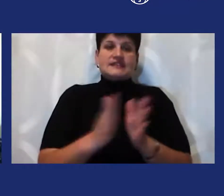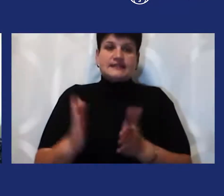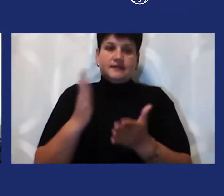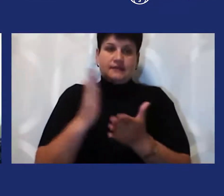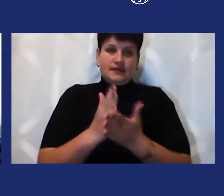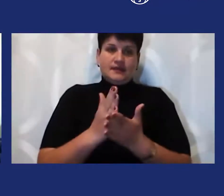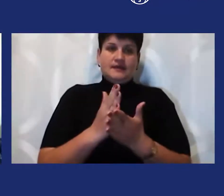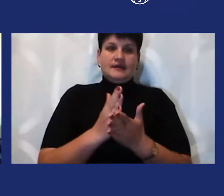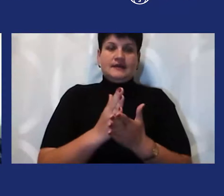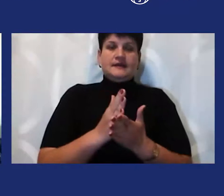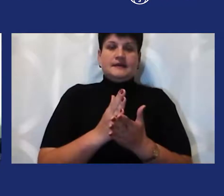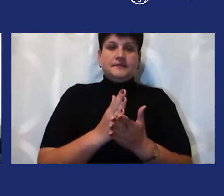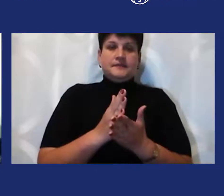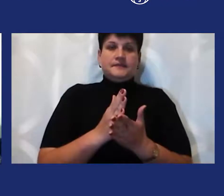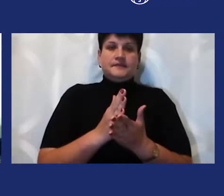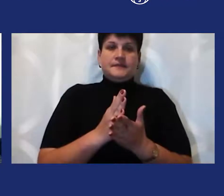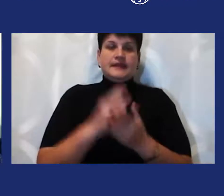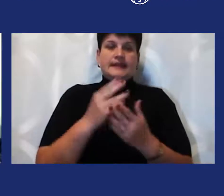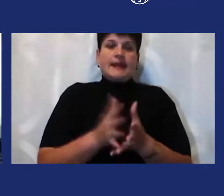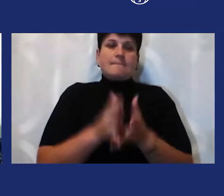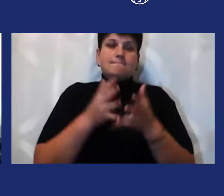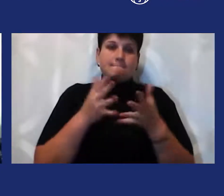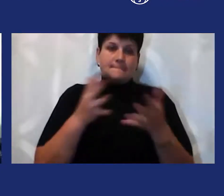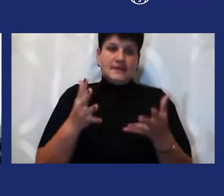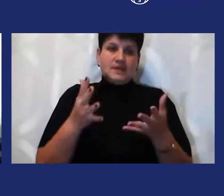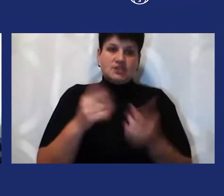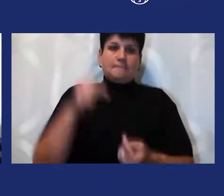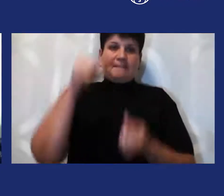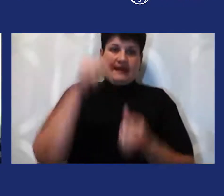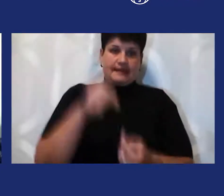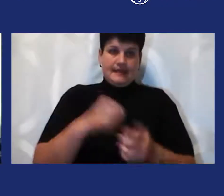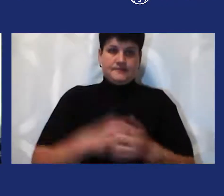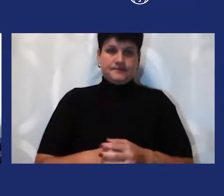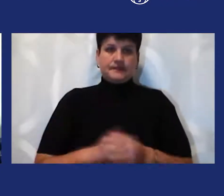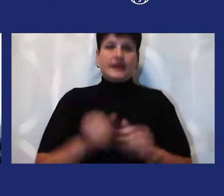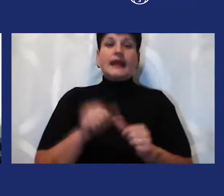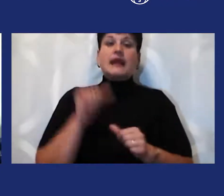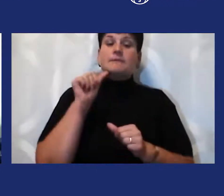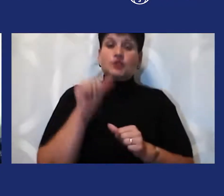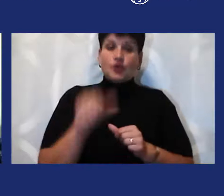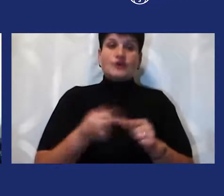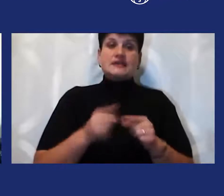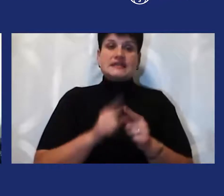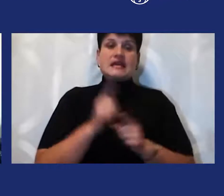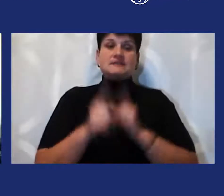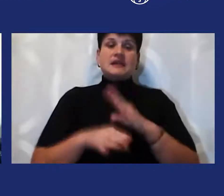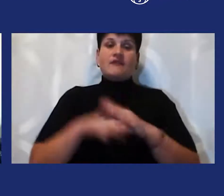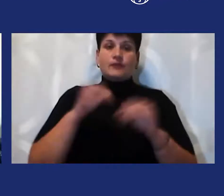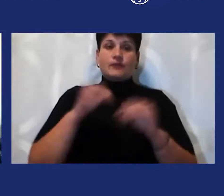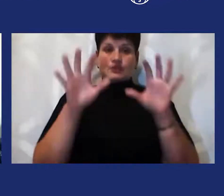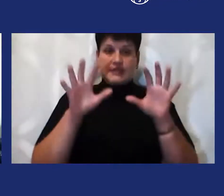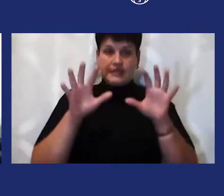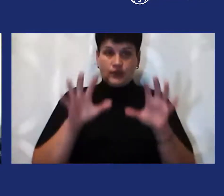sustainable electoral operations, use of electoral systems, and we